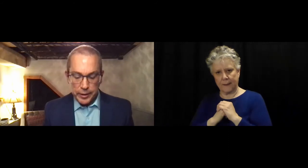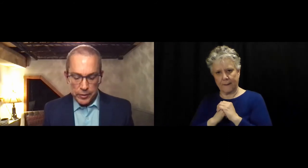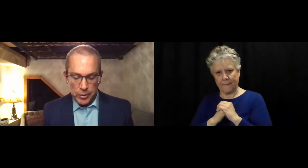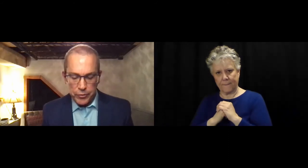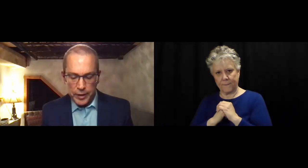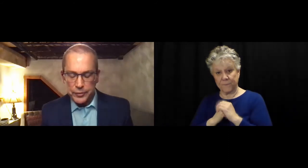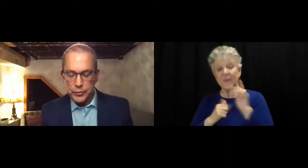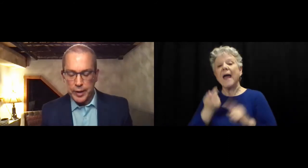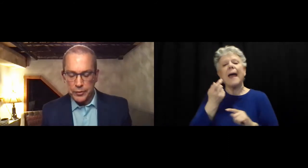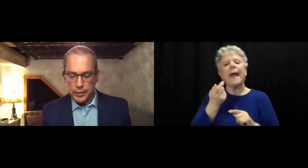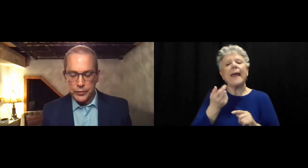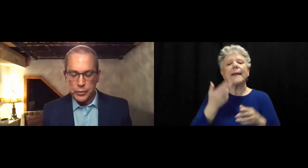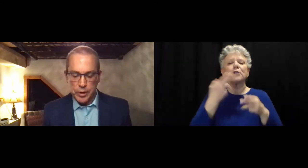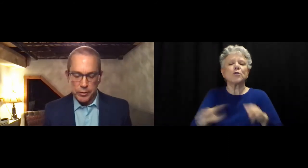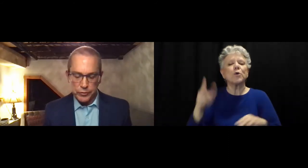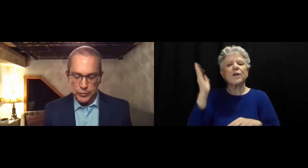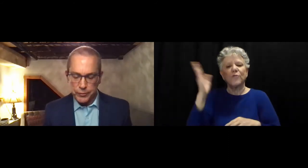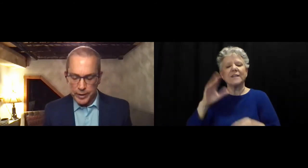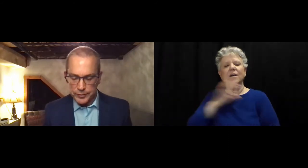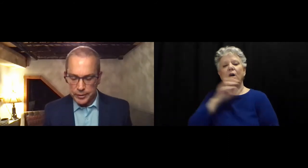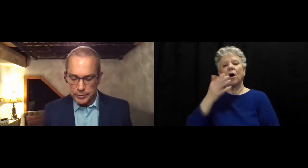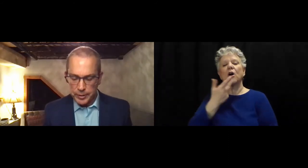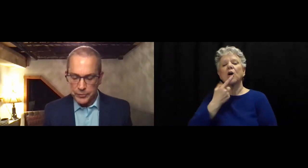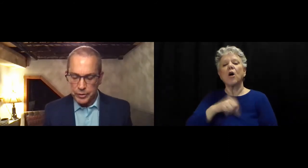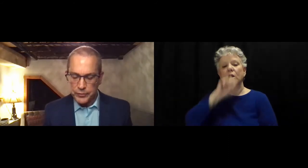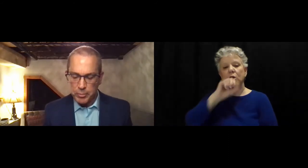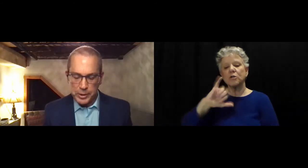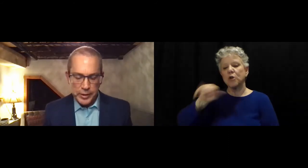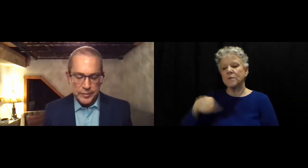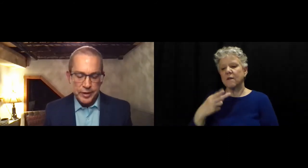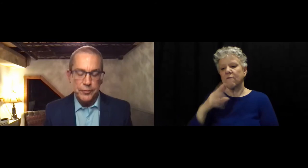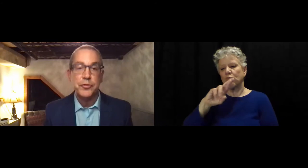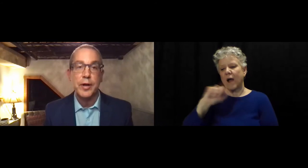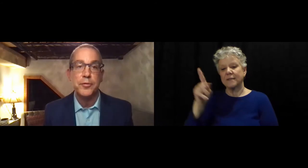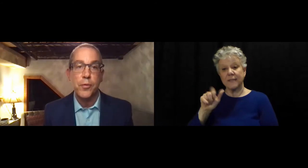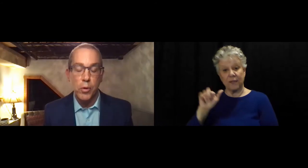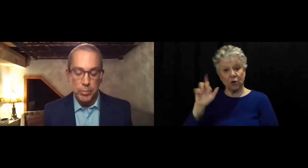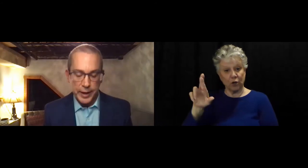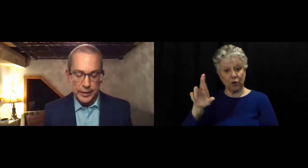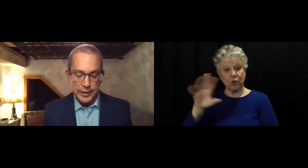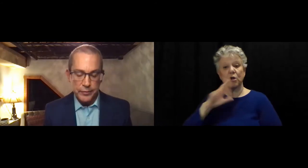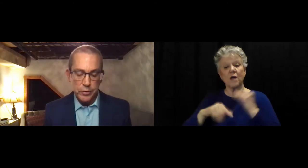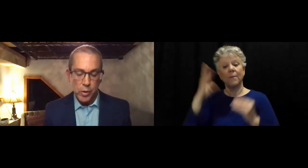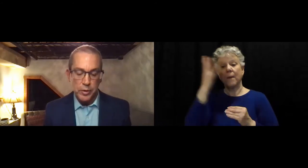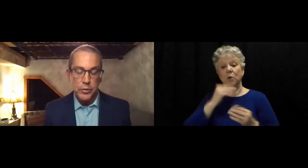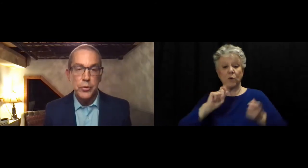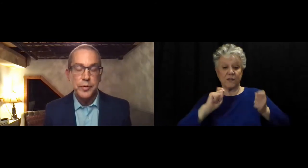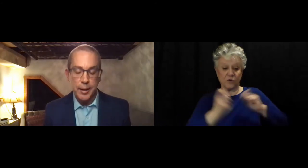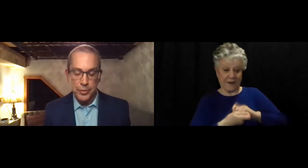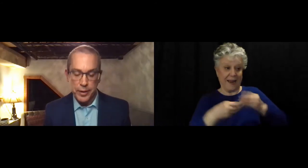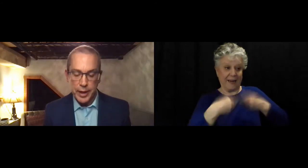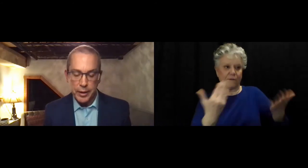In a little-known address in 2002, Cardinal Joseph Ratzinger observes how beauty itself is transformed and given, quote,